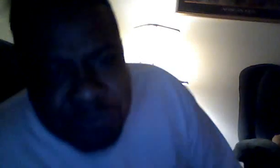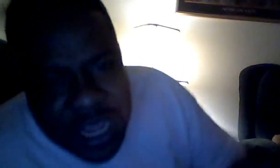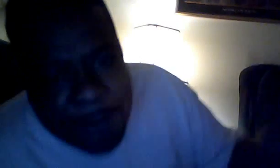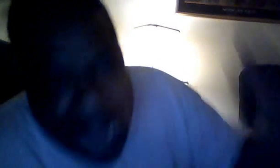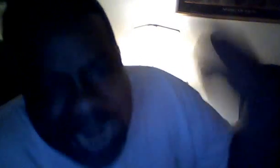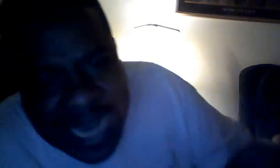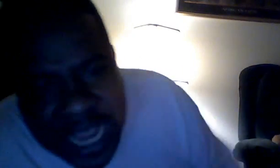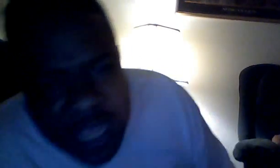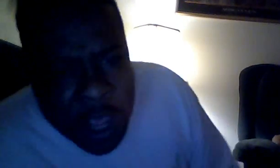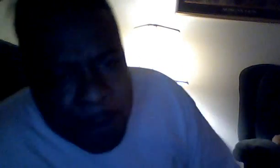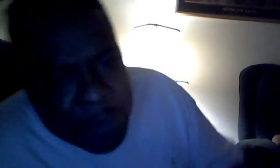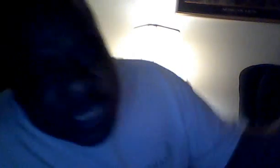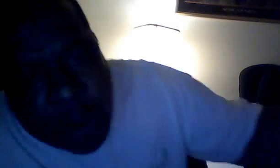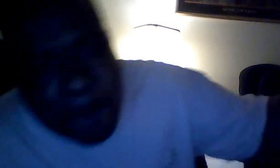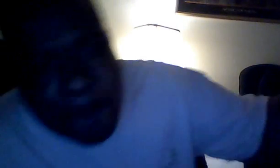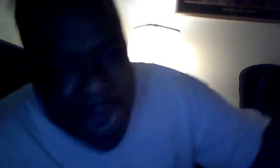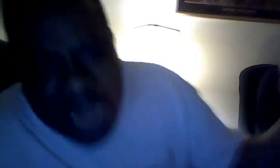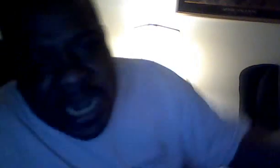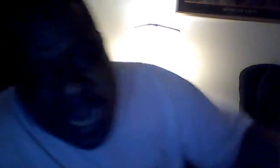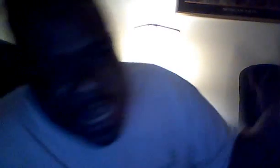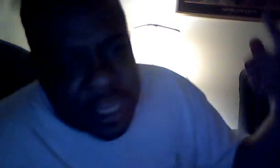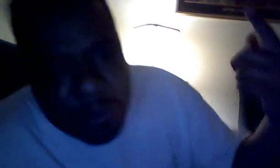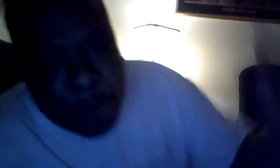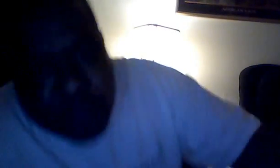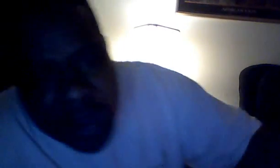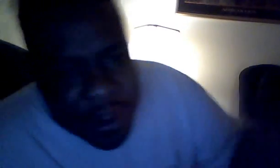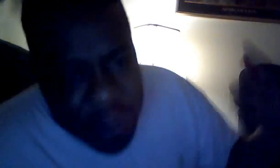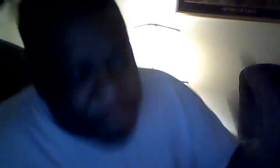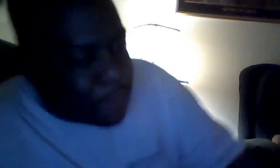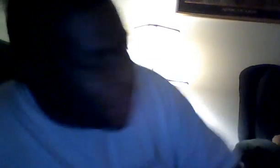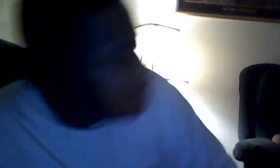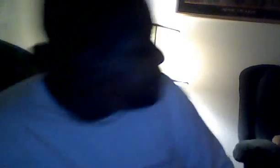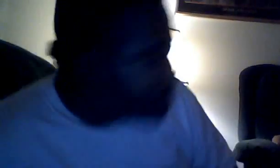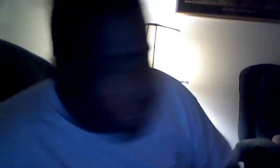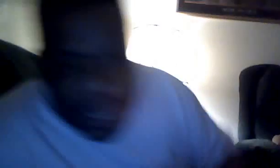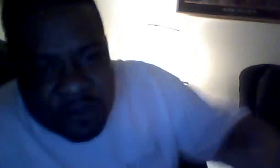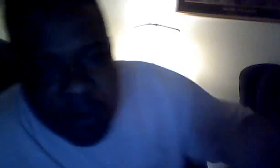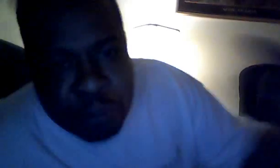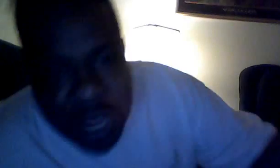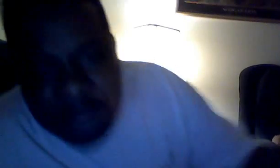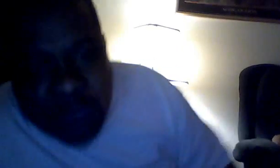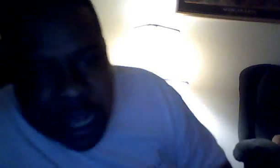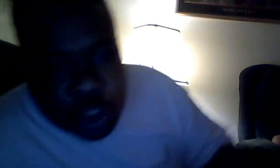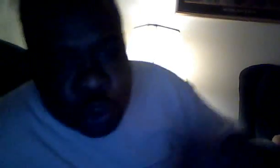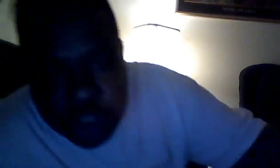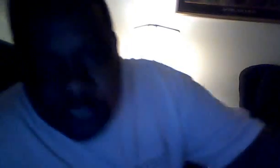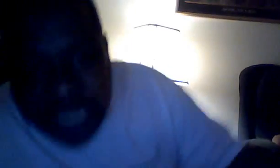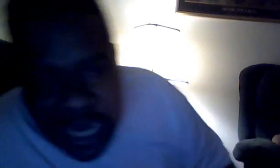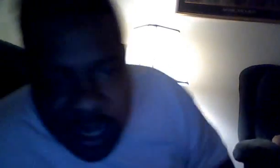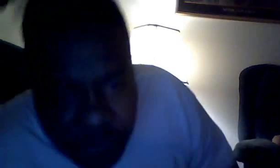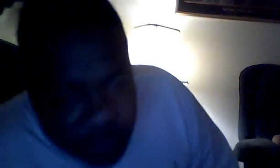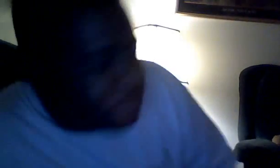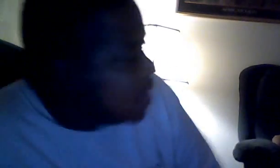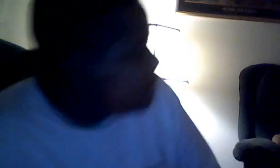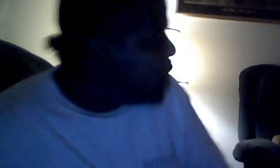I parlay. Because parlaying is my prayer at every play. And every play, they try to shoot a scene over me.